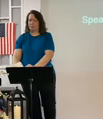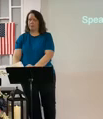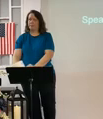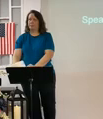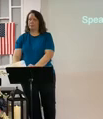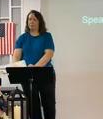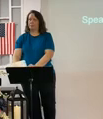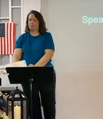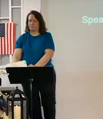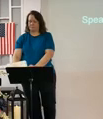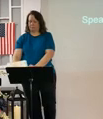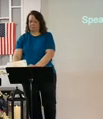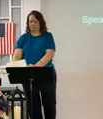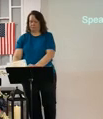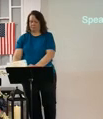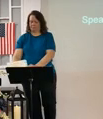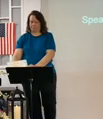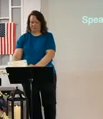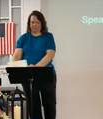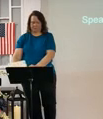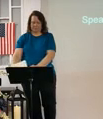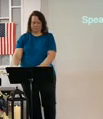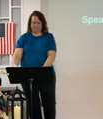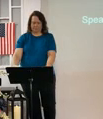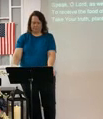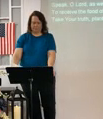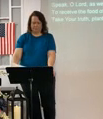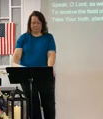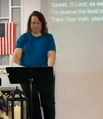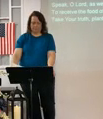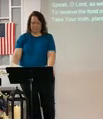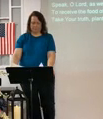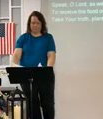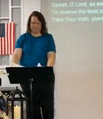Okay, we're going to sing Speak, O Lord.